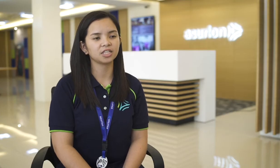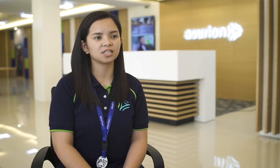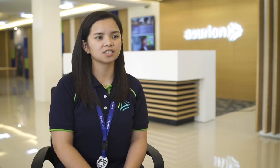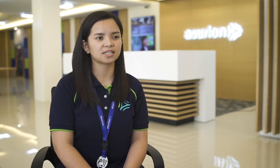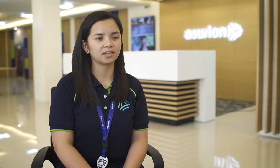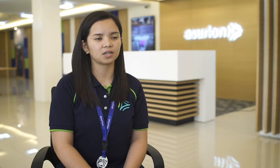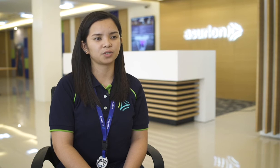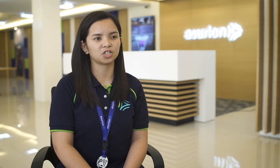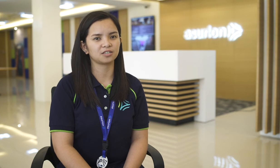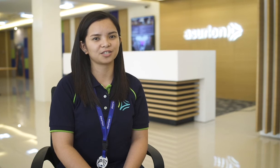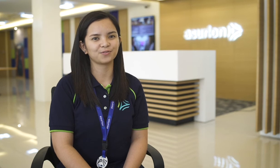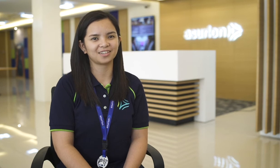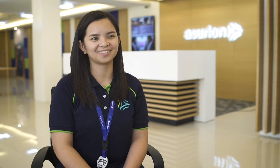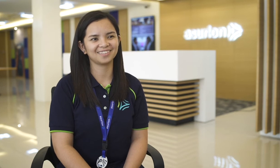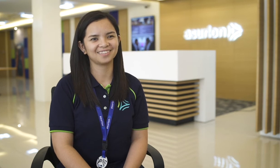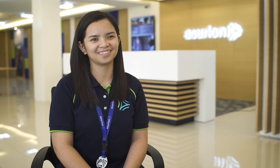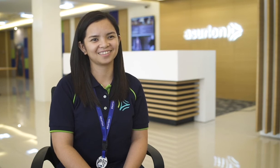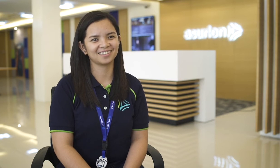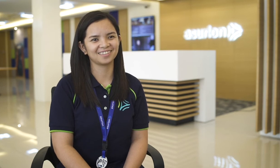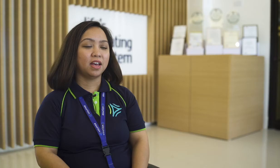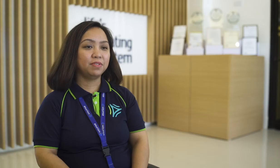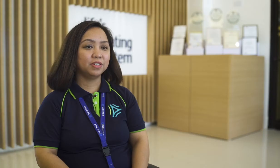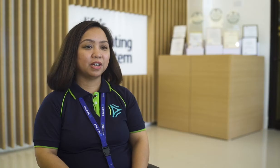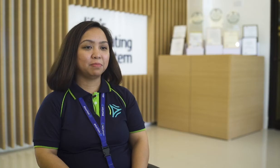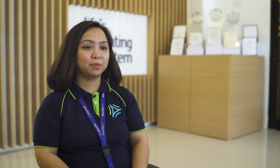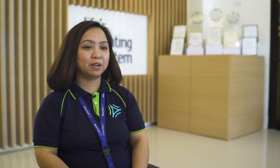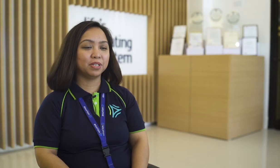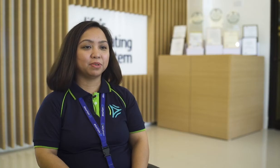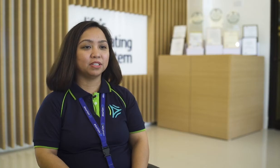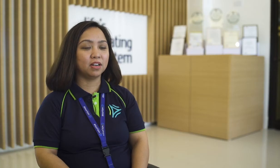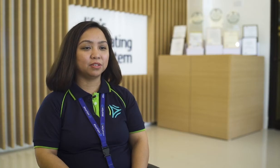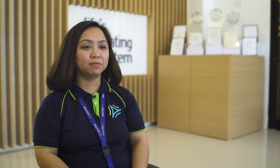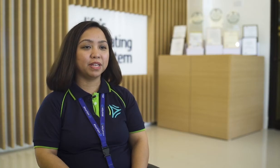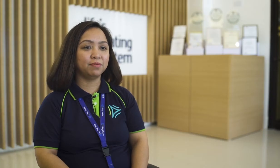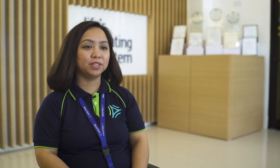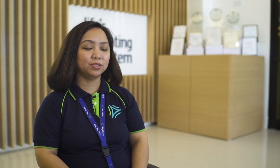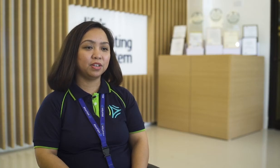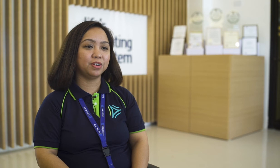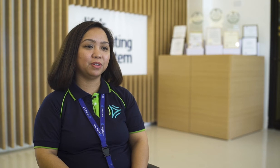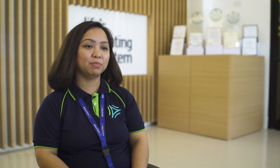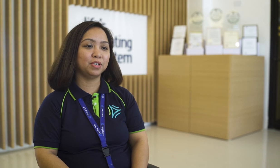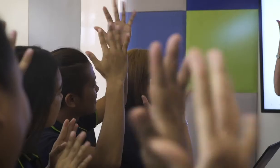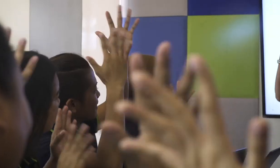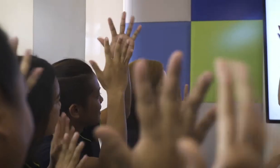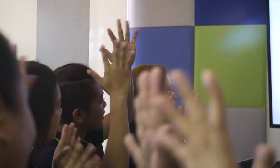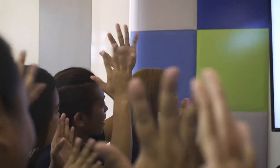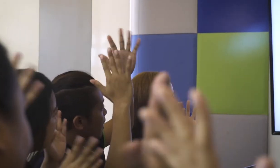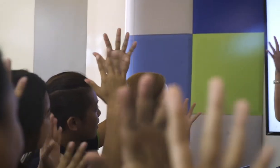learning sign language is fun. Having the sign program has brought a lot of benefits to the hearing community. It brought